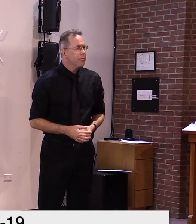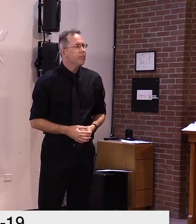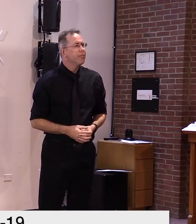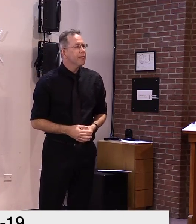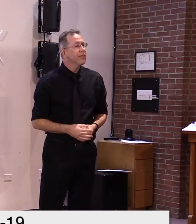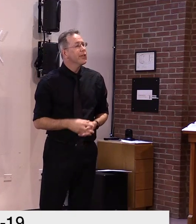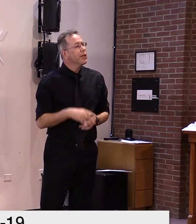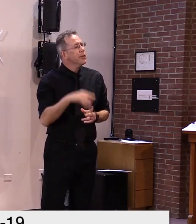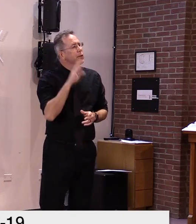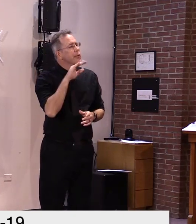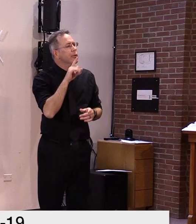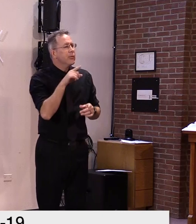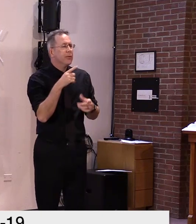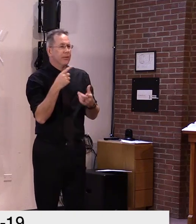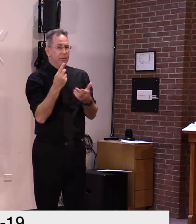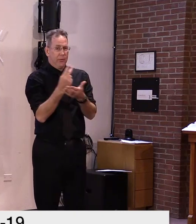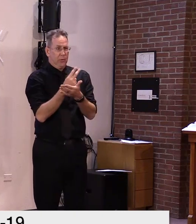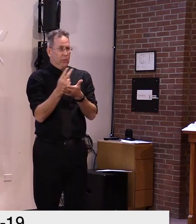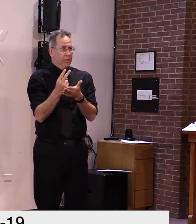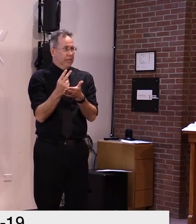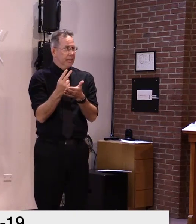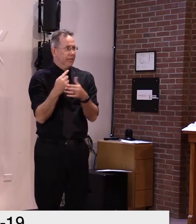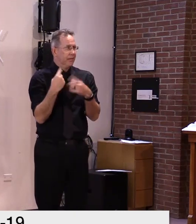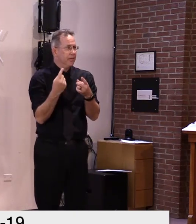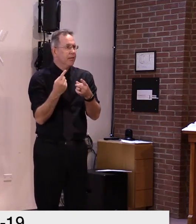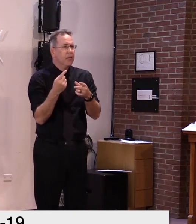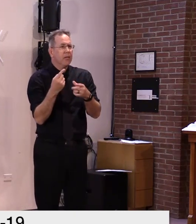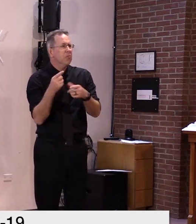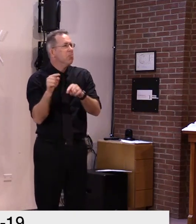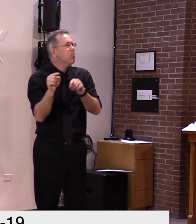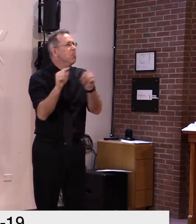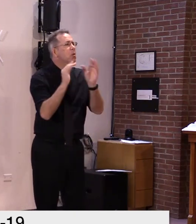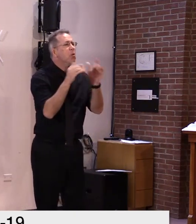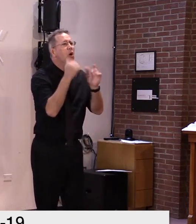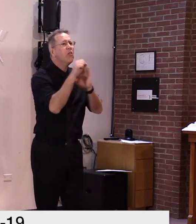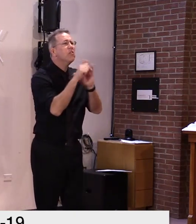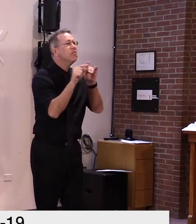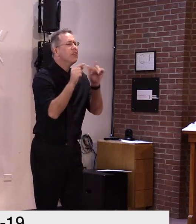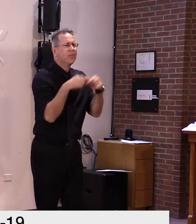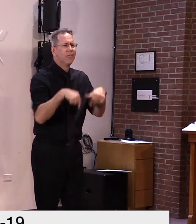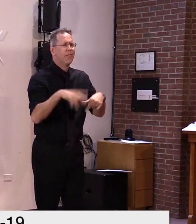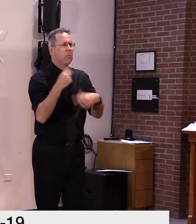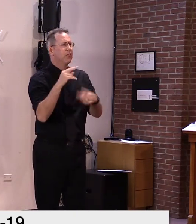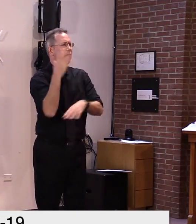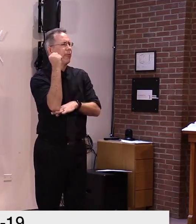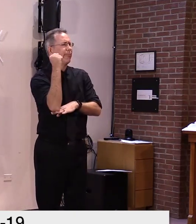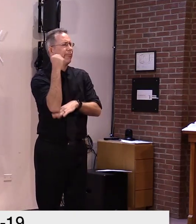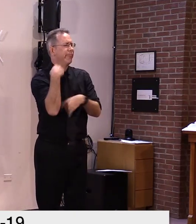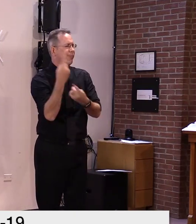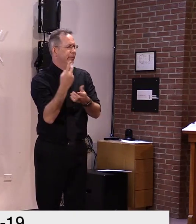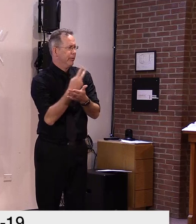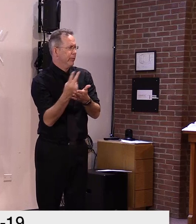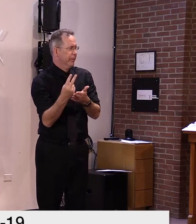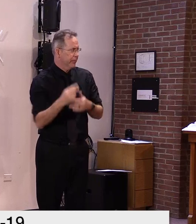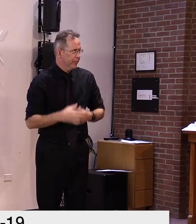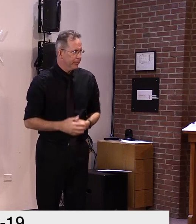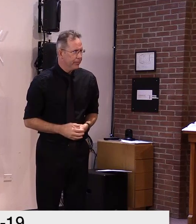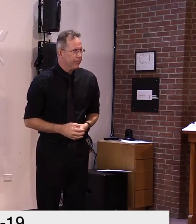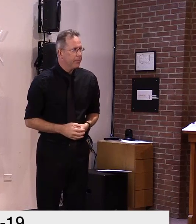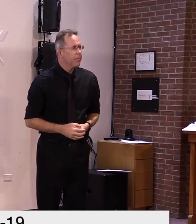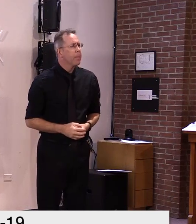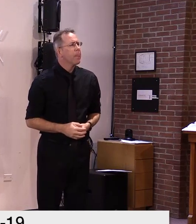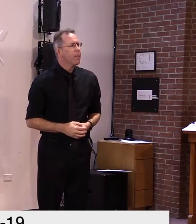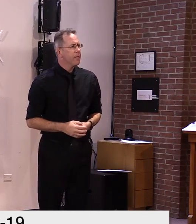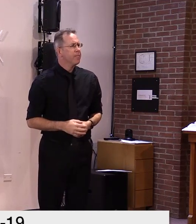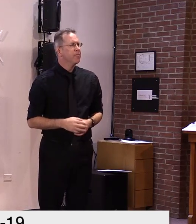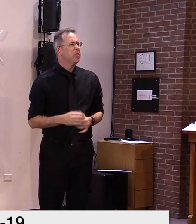Vermont recently. On the restart metrics, these are all trending well. We don't need to spend too much time on